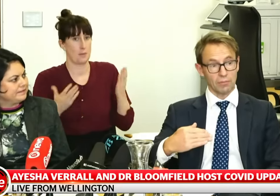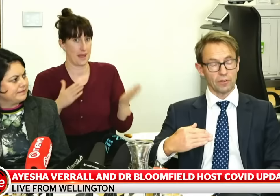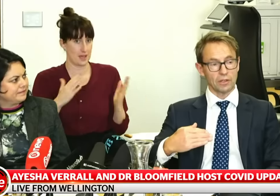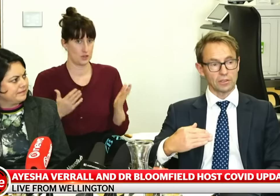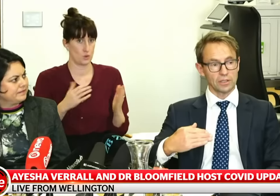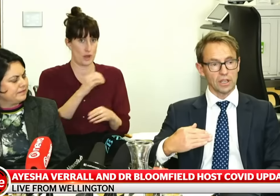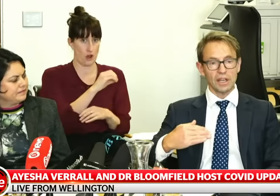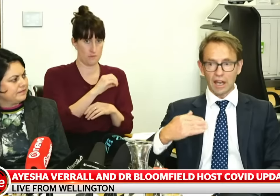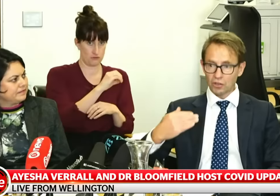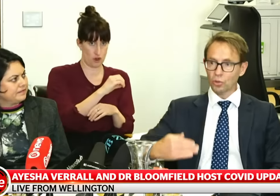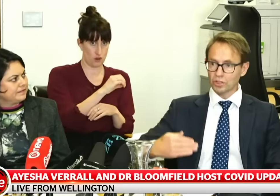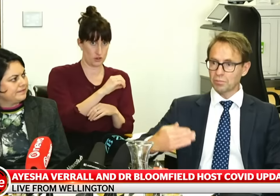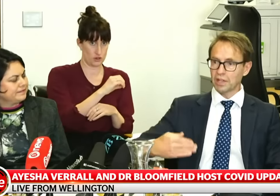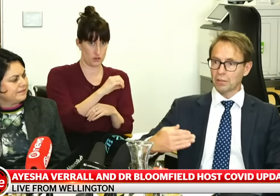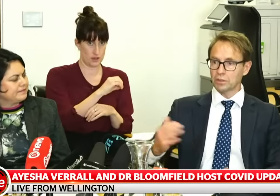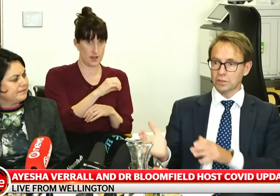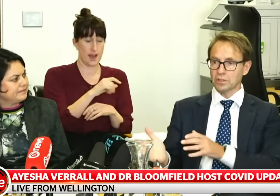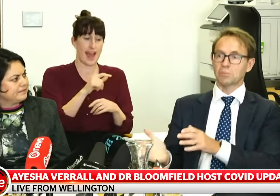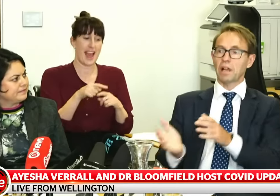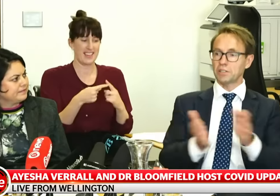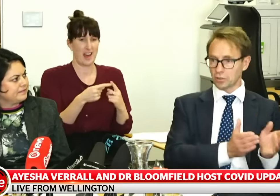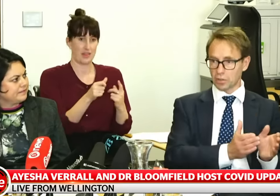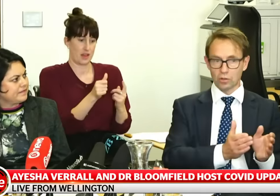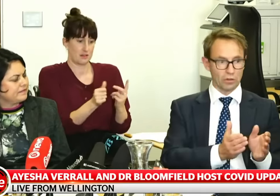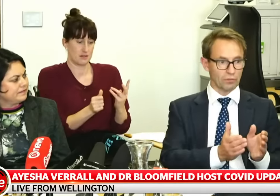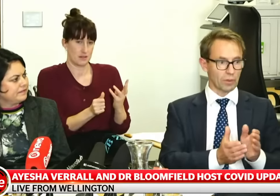current subvariants in order to be able to